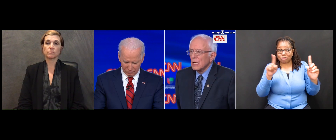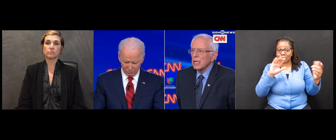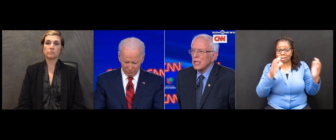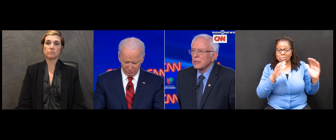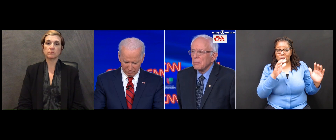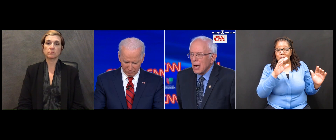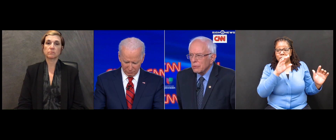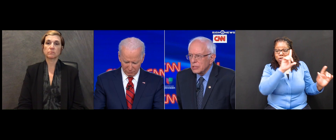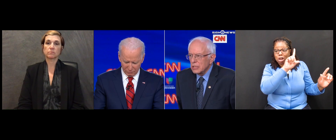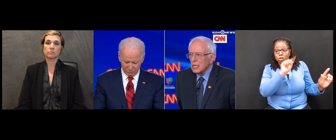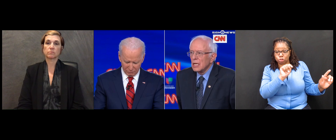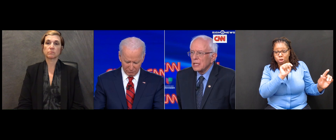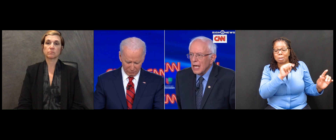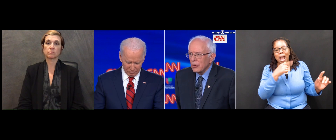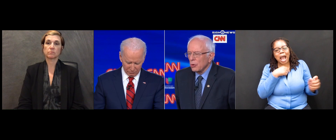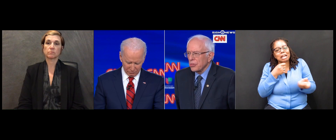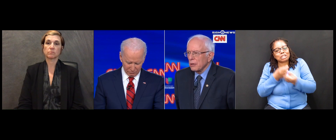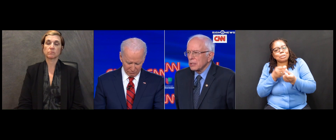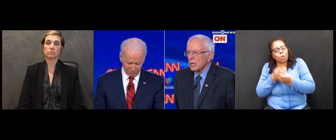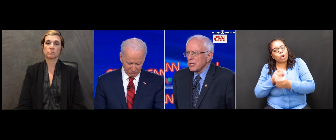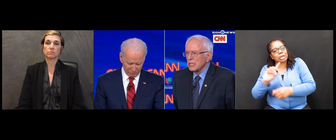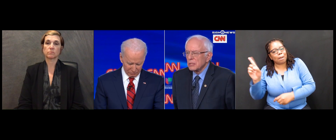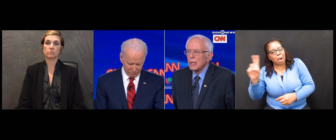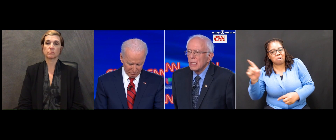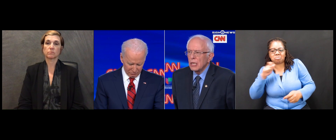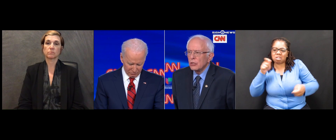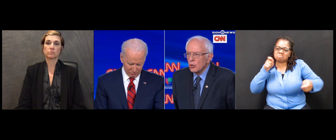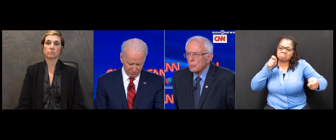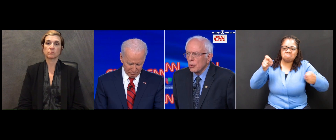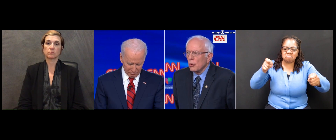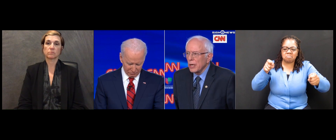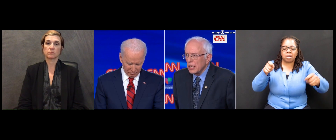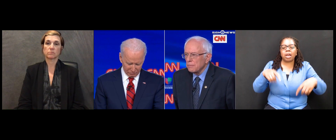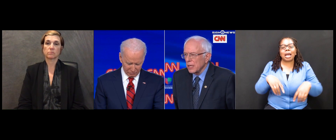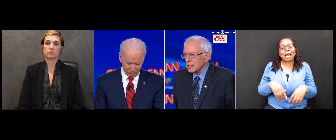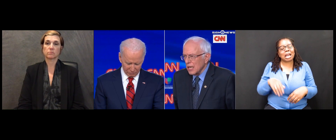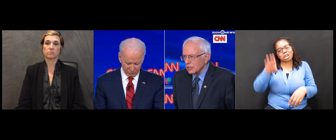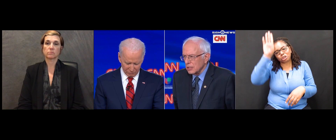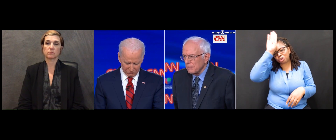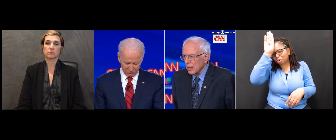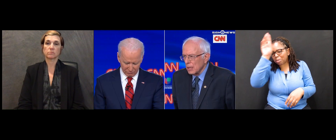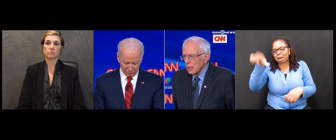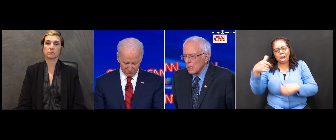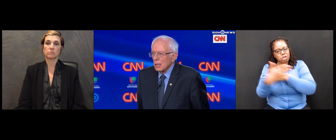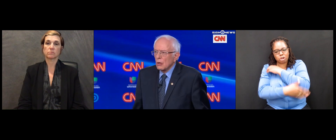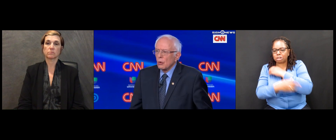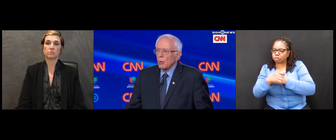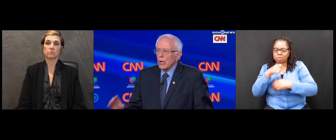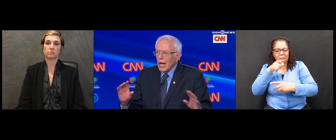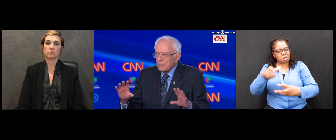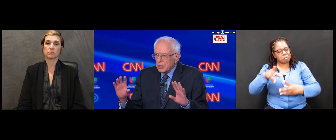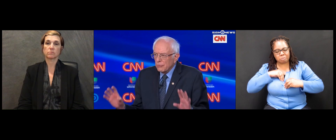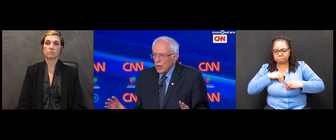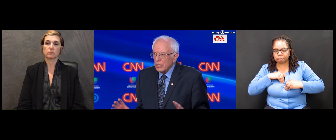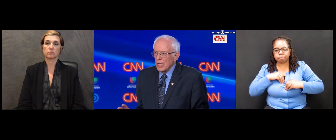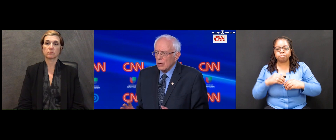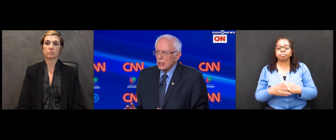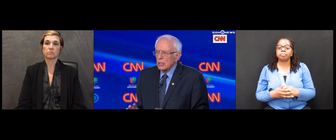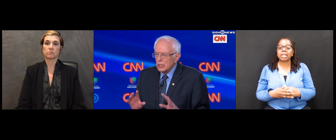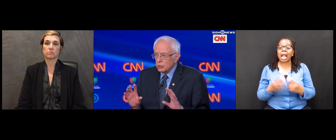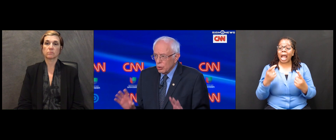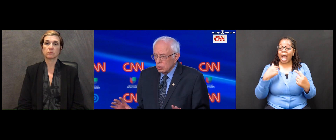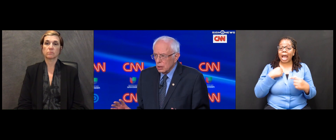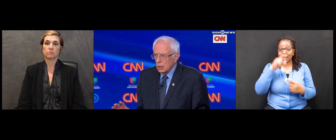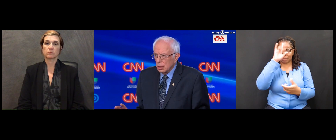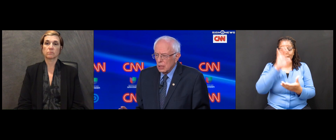States, in democracy, not authoritarianism, in Cuba or any place else. What I believe right now